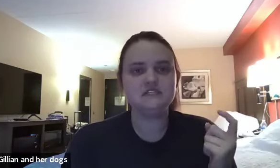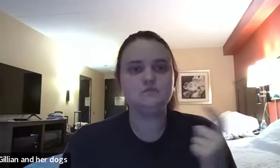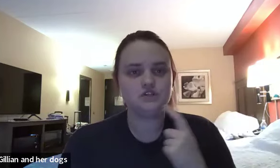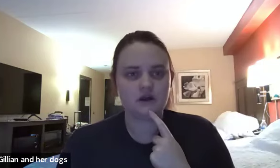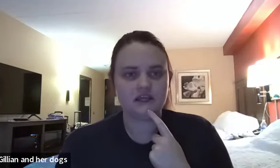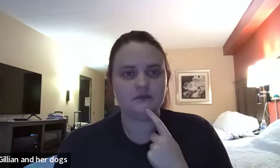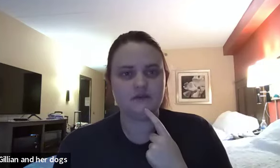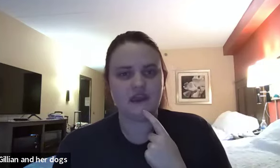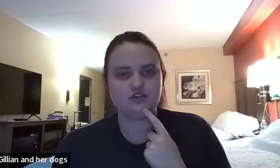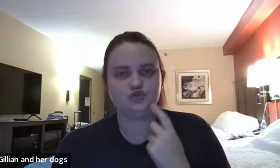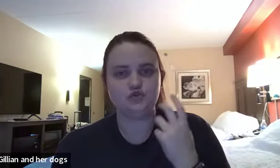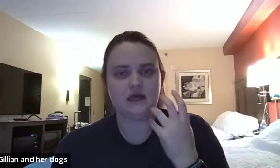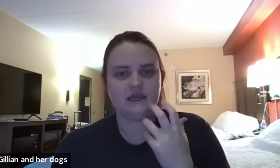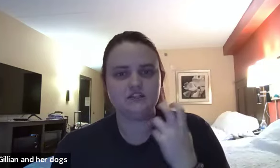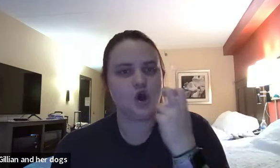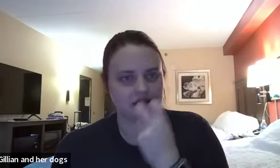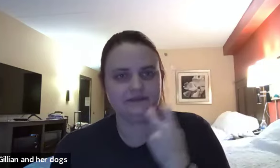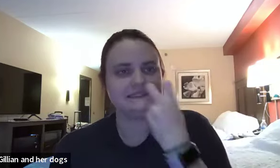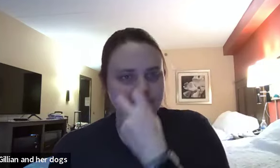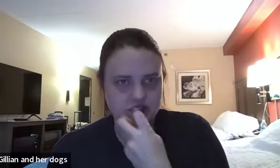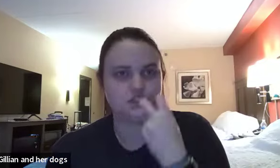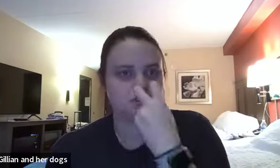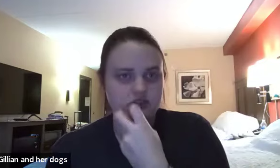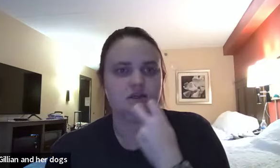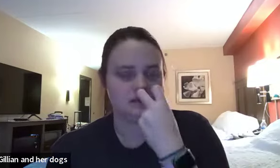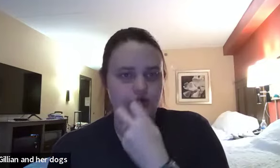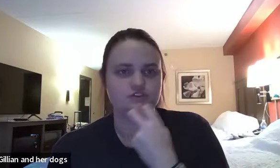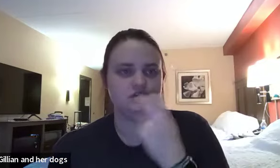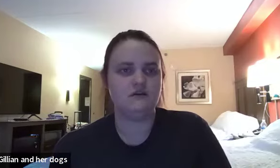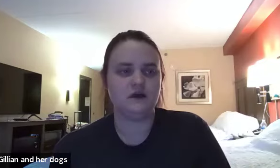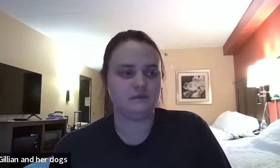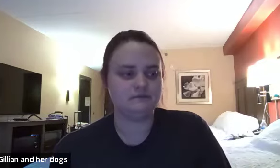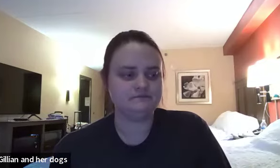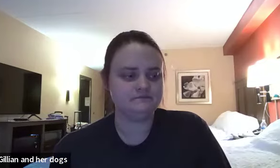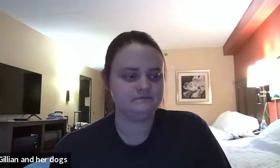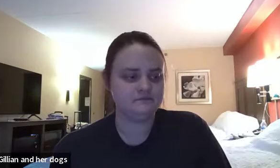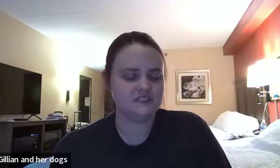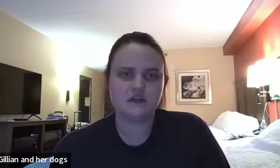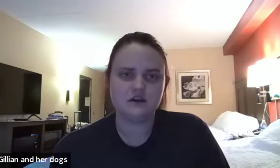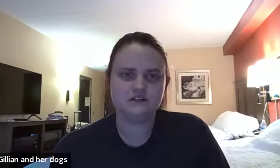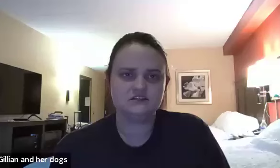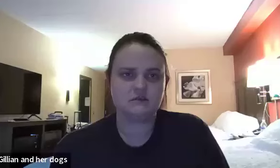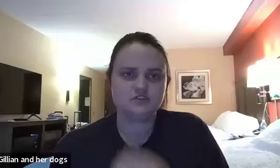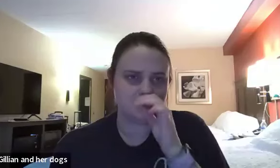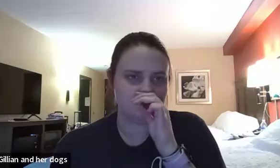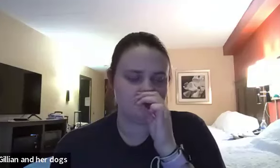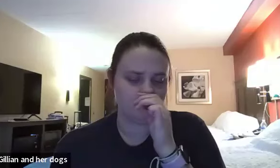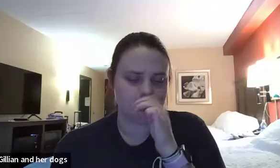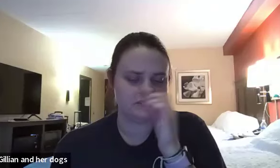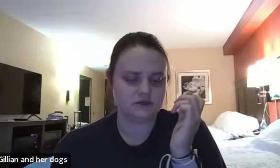is more talking about the actual like talking like speech kind of motion of it's kind of hard to describe. I'm trying to think of how best way to